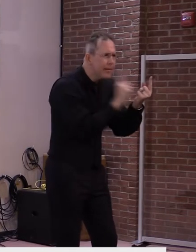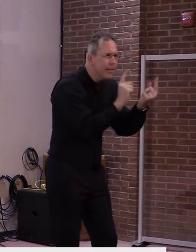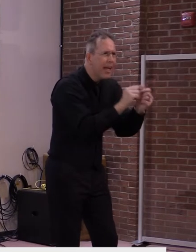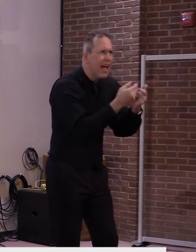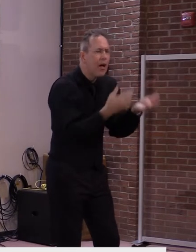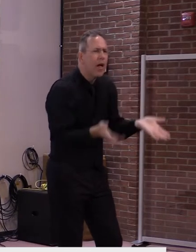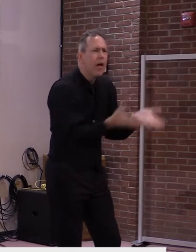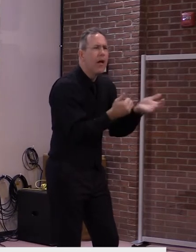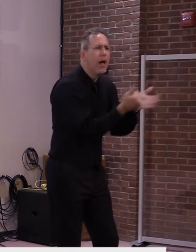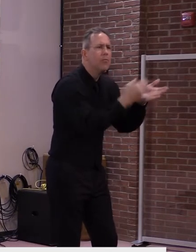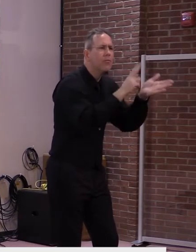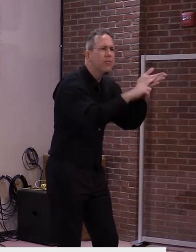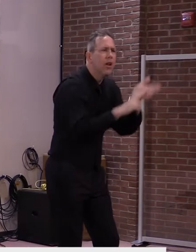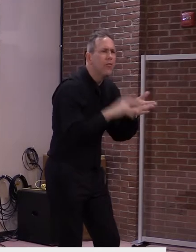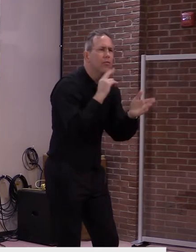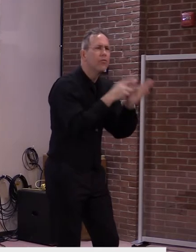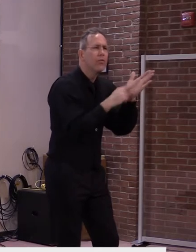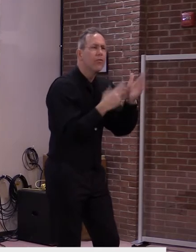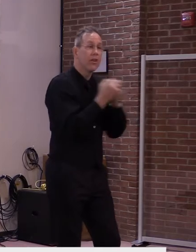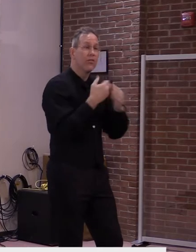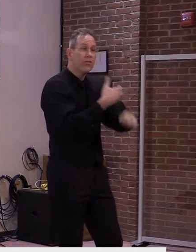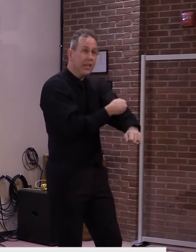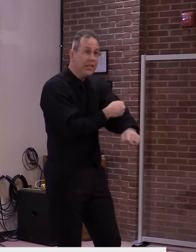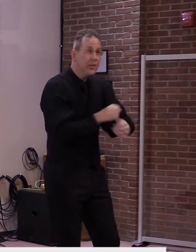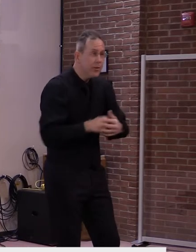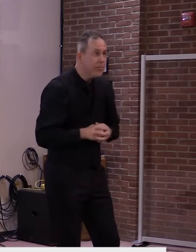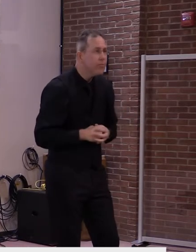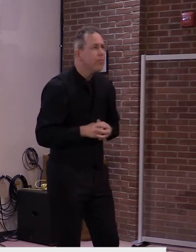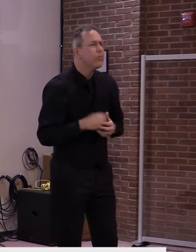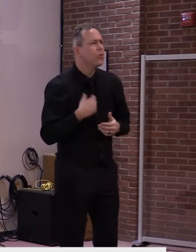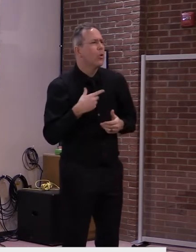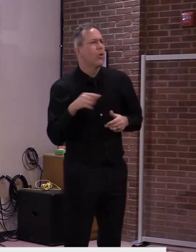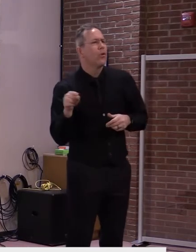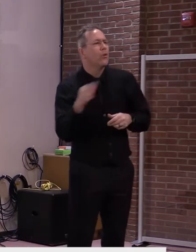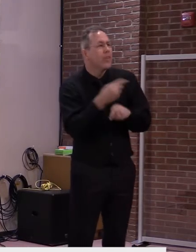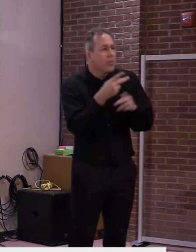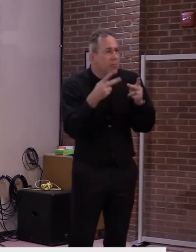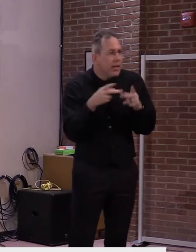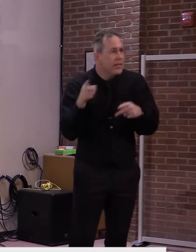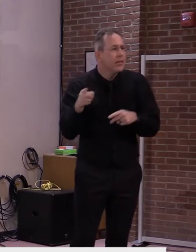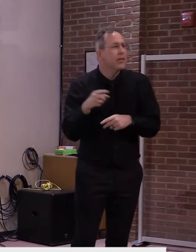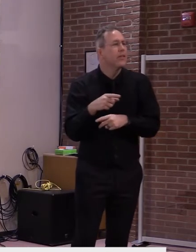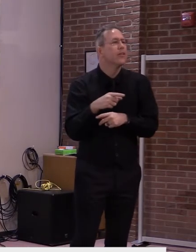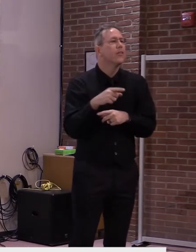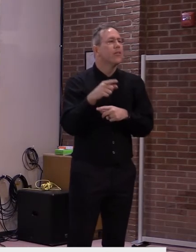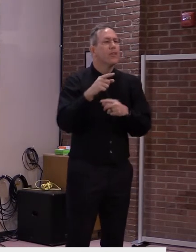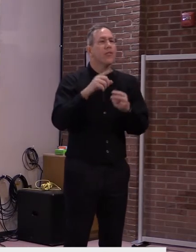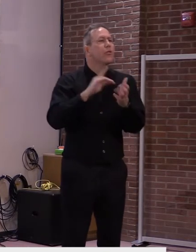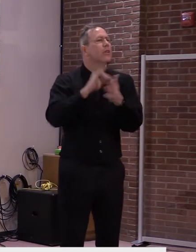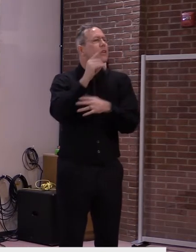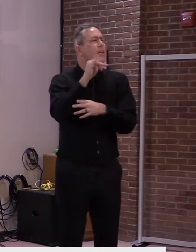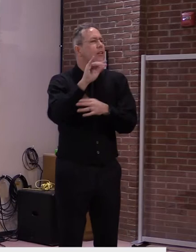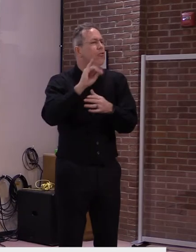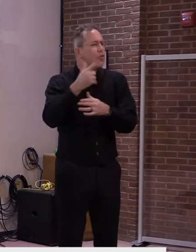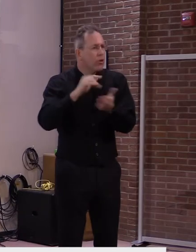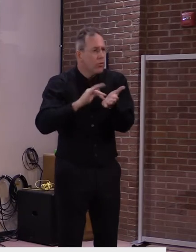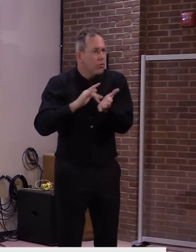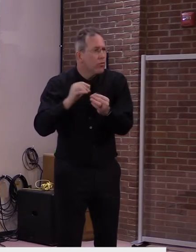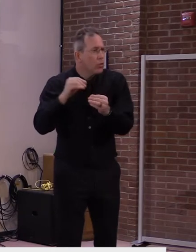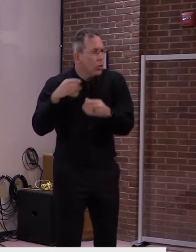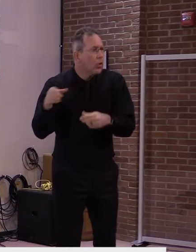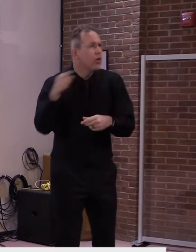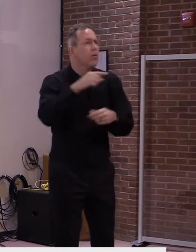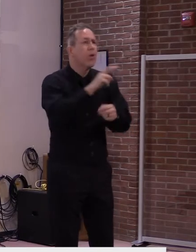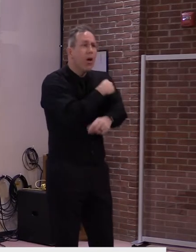including Kinney Drug operating sites. Each night, we monitor the appointments available at each site,